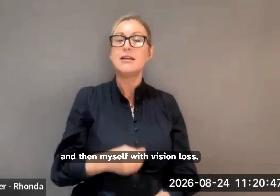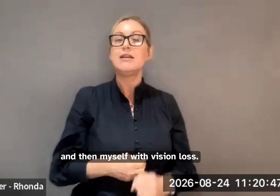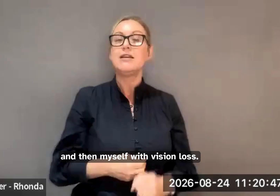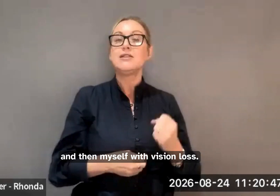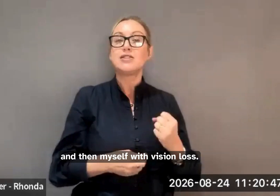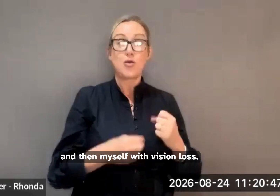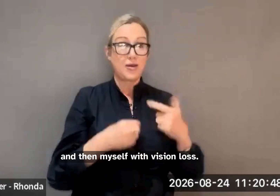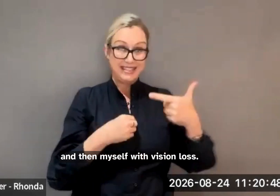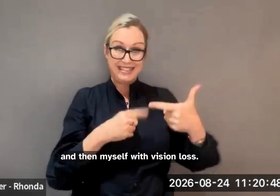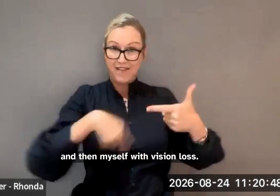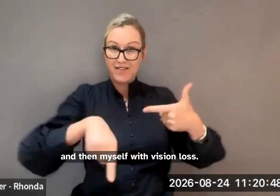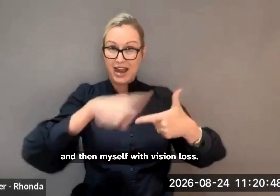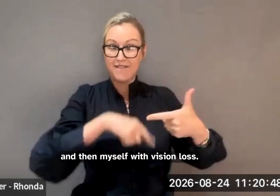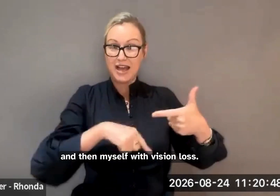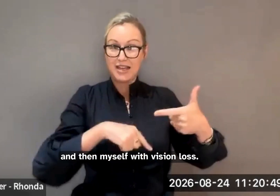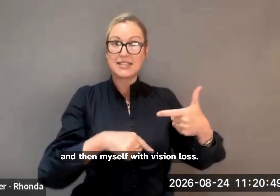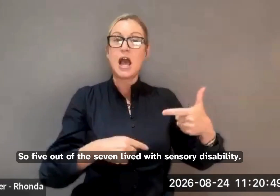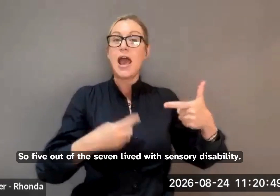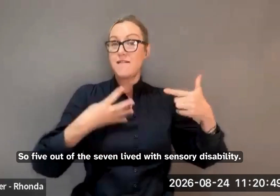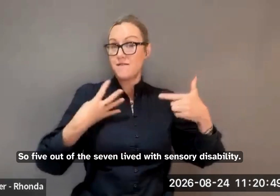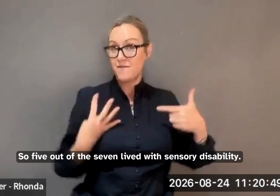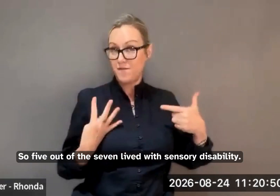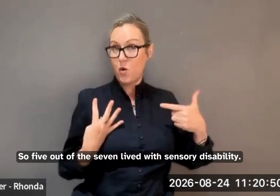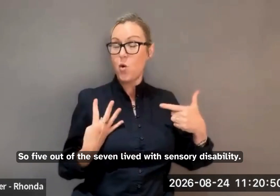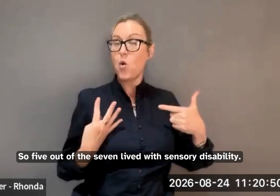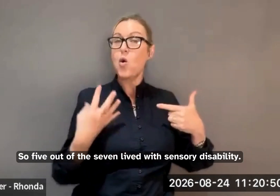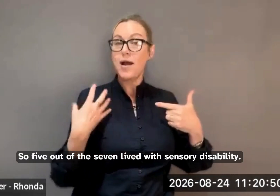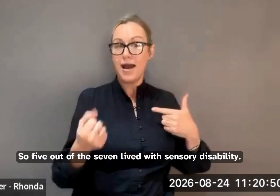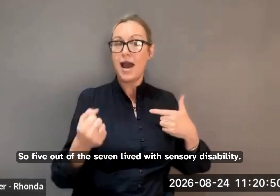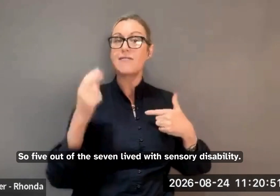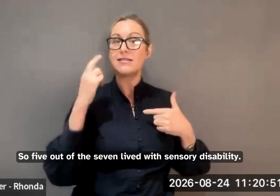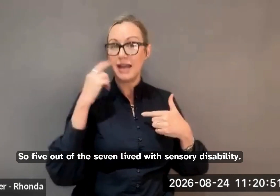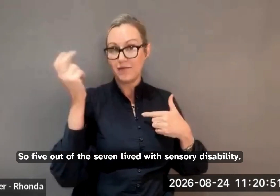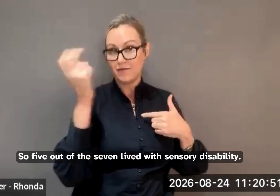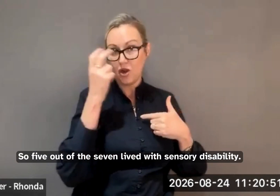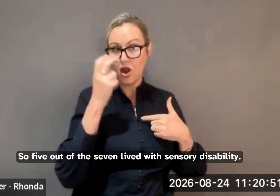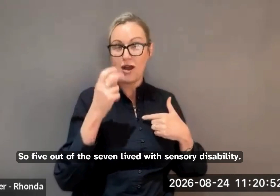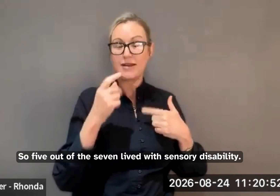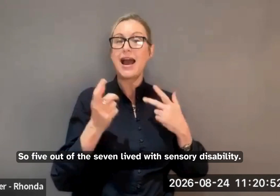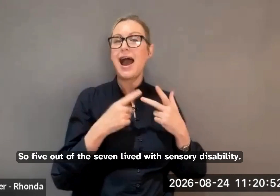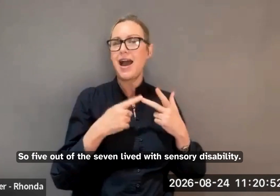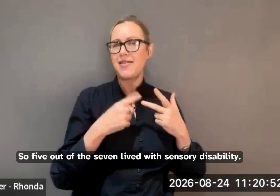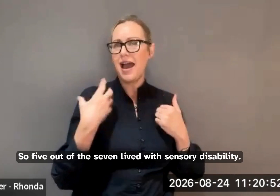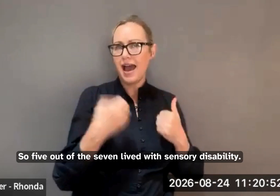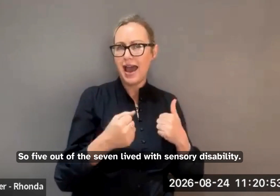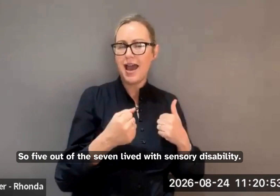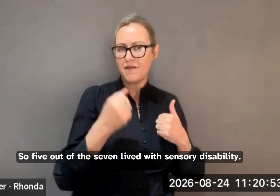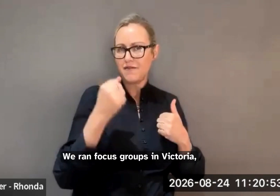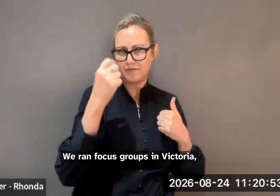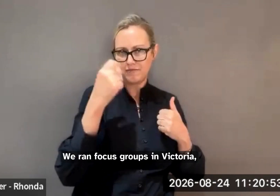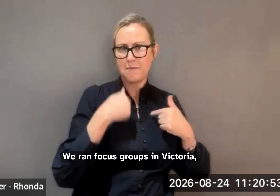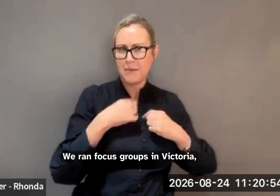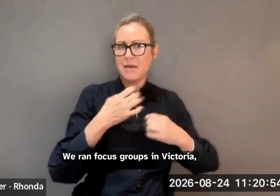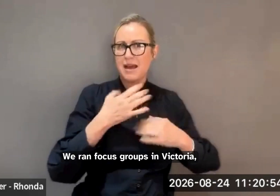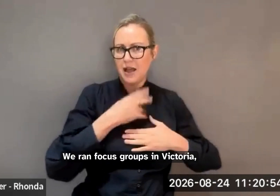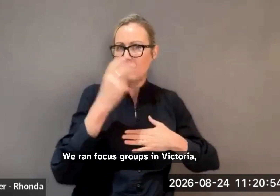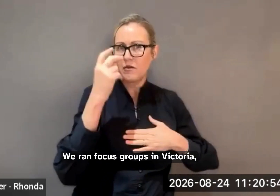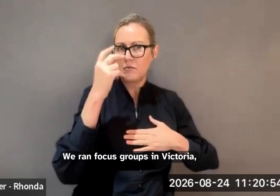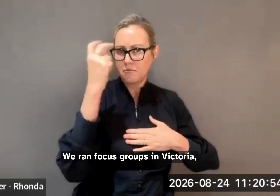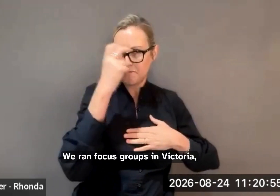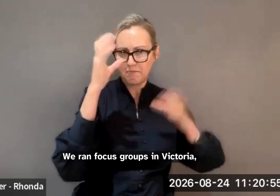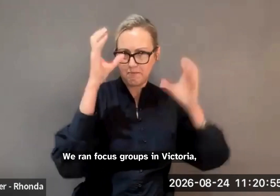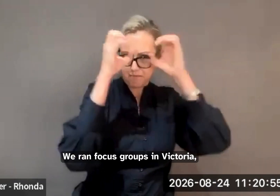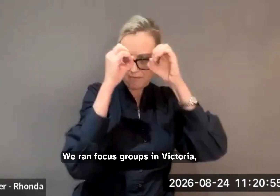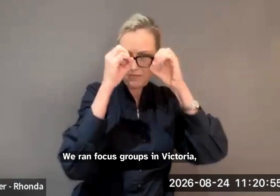deafblindness, and then myself with vision loss. So 5 out of the 7 lived with sensory disability. We